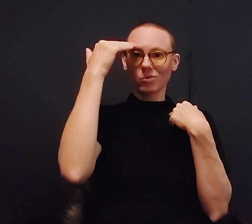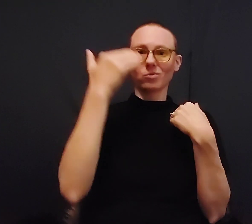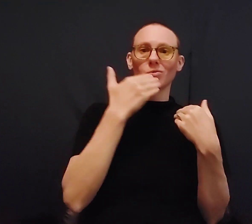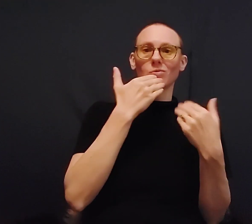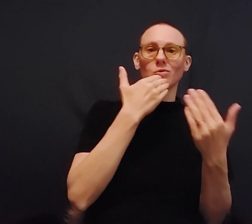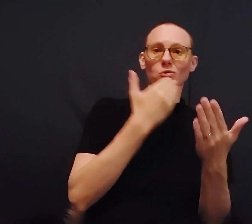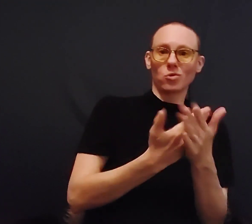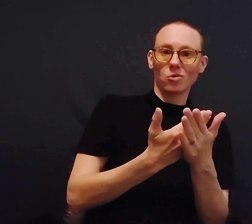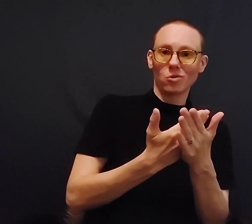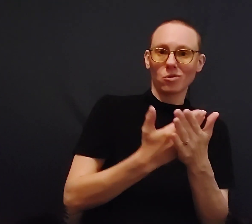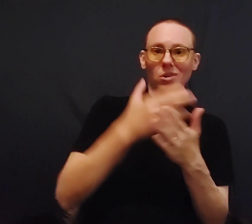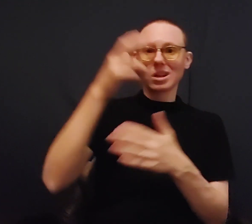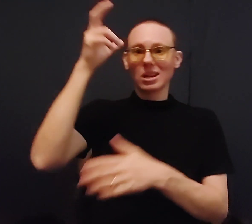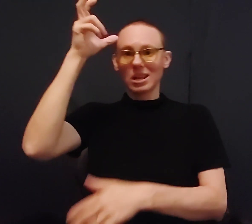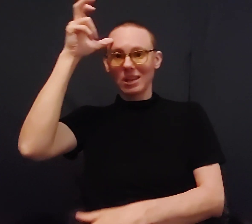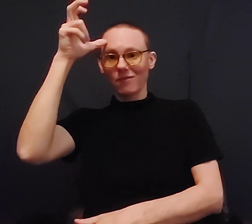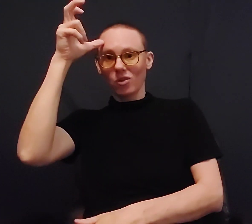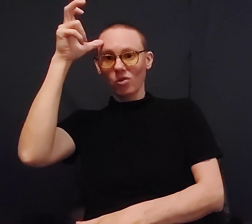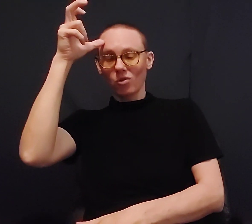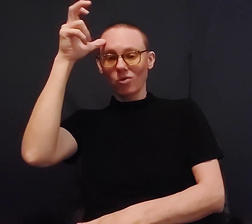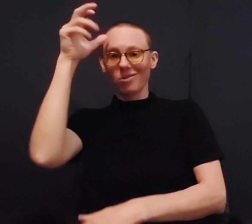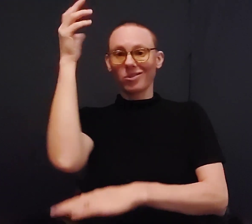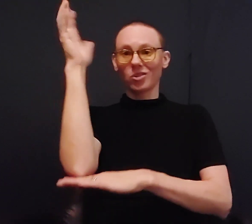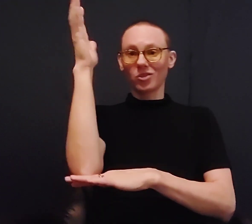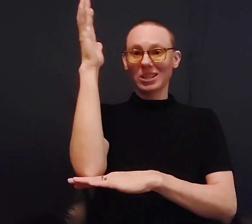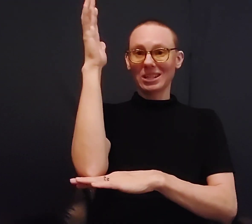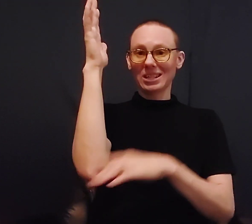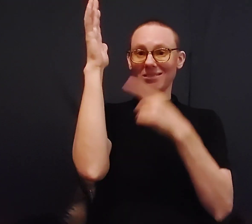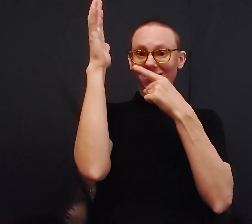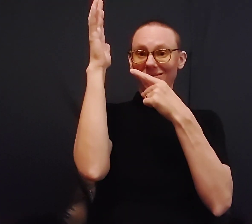from the tree of the knowledge of good and evil,